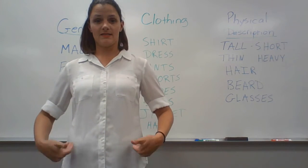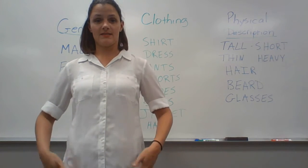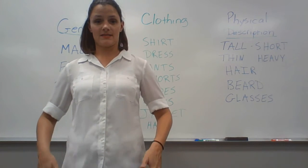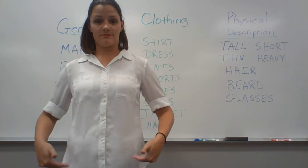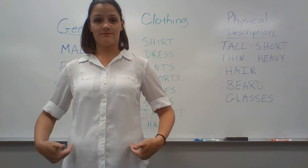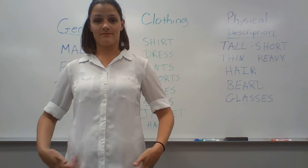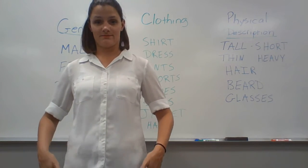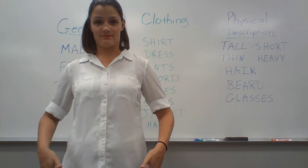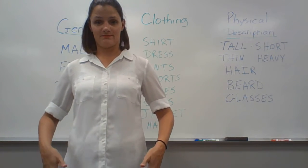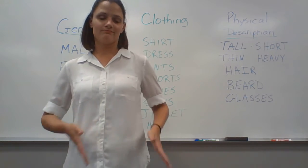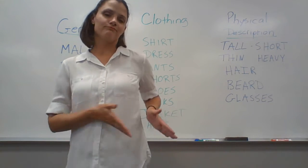Pants.